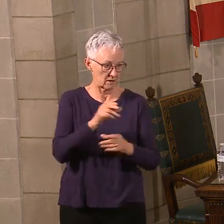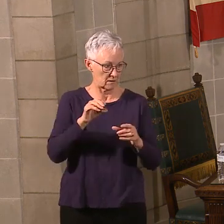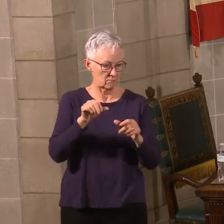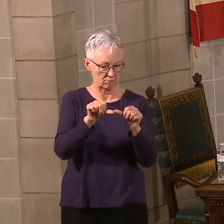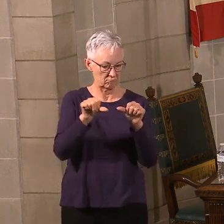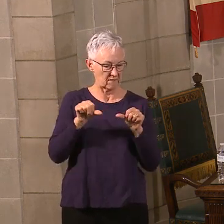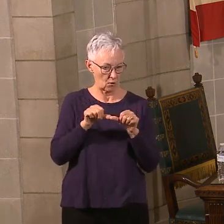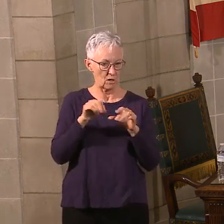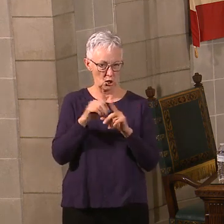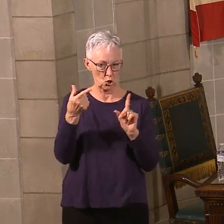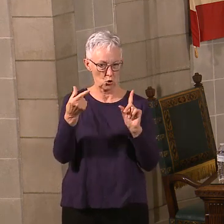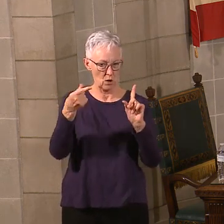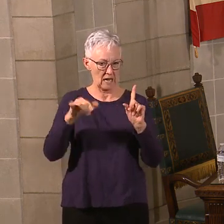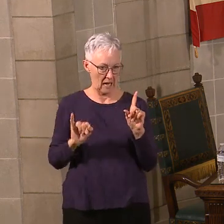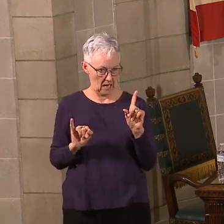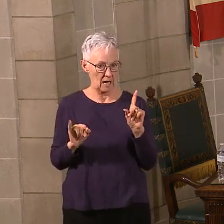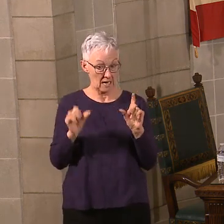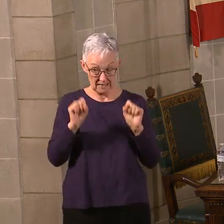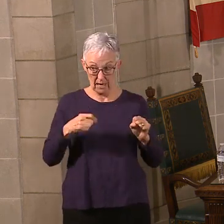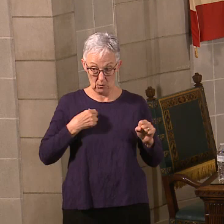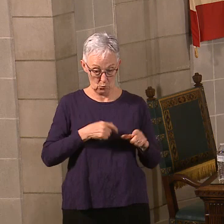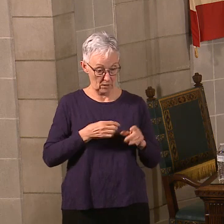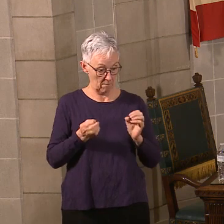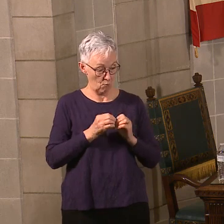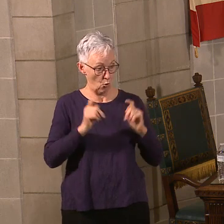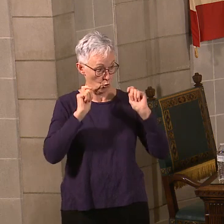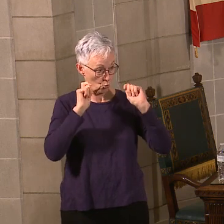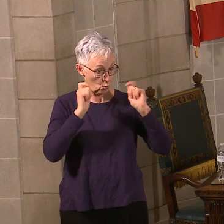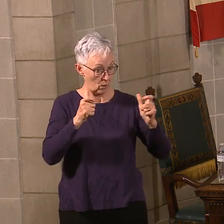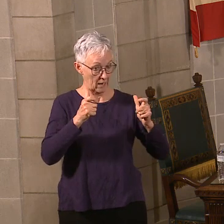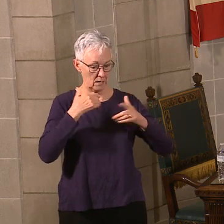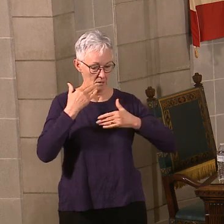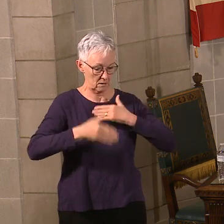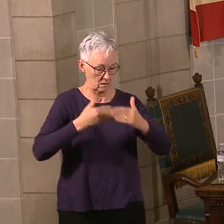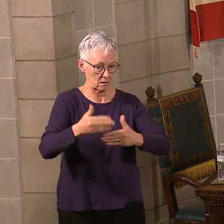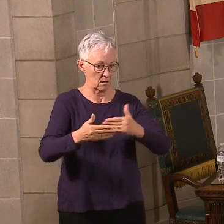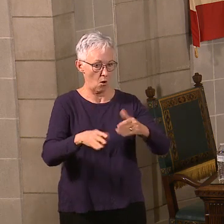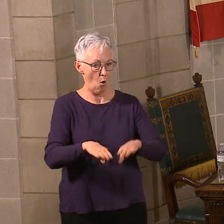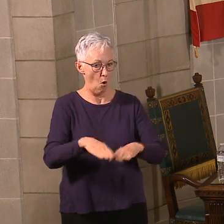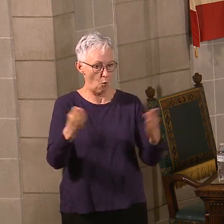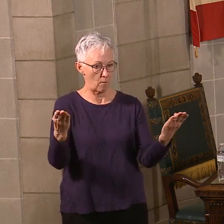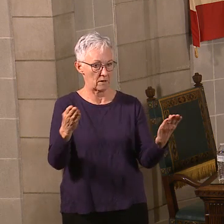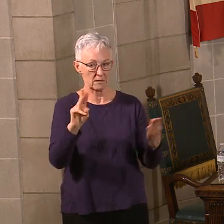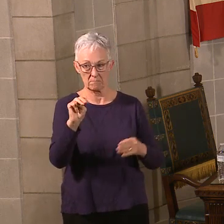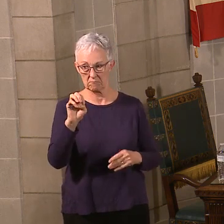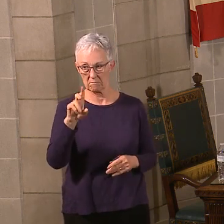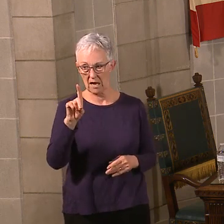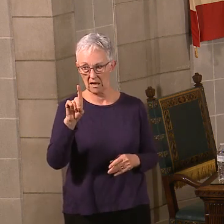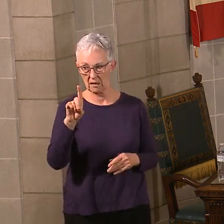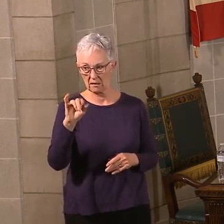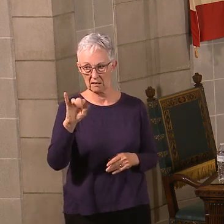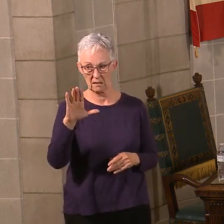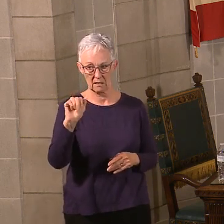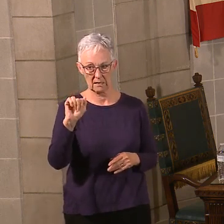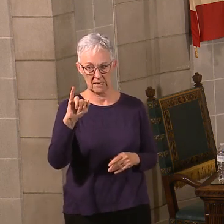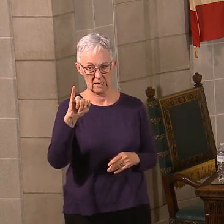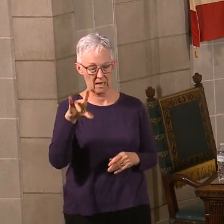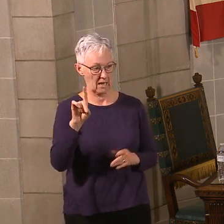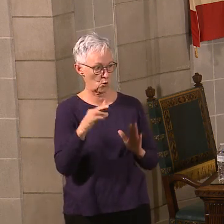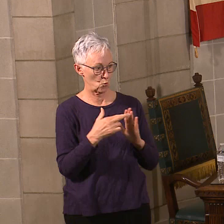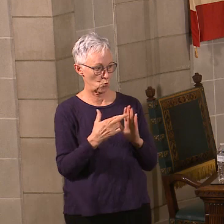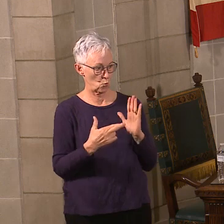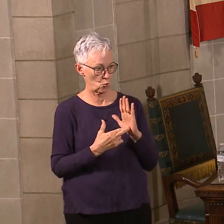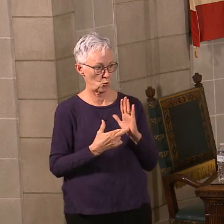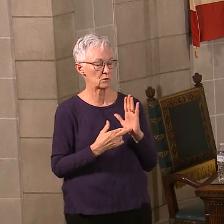of assistance? Again, this is a federal issue with regard to getting them open with regard to Medicaid, but I directed Dr. Antone to work with